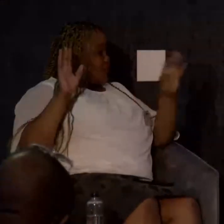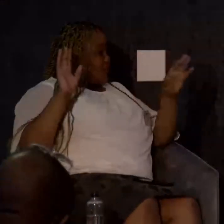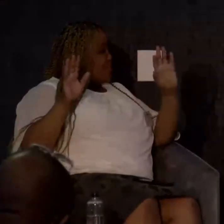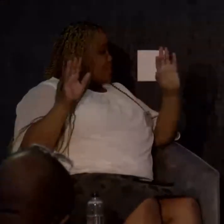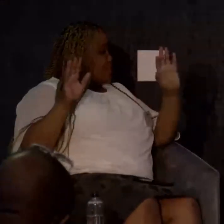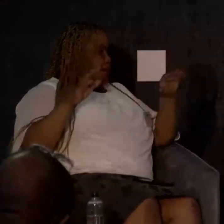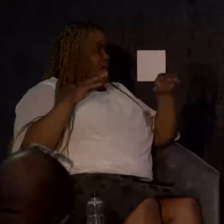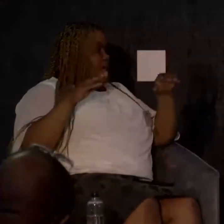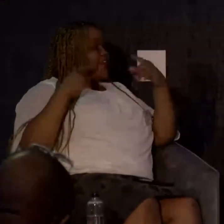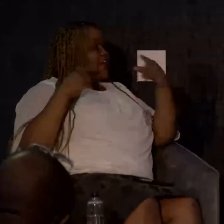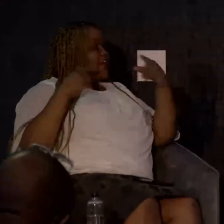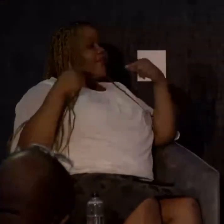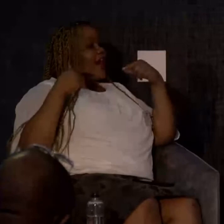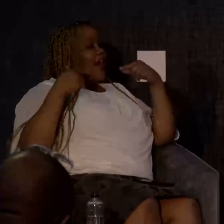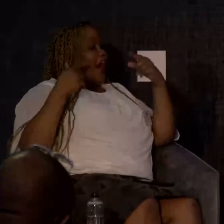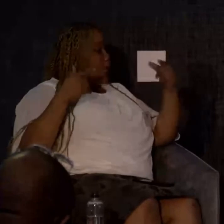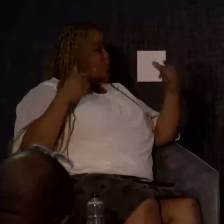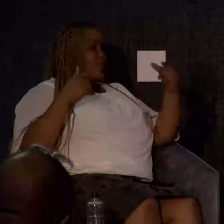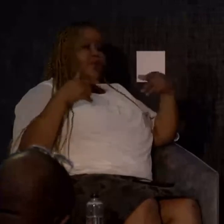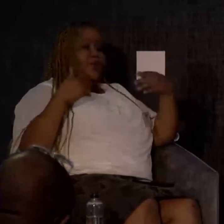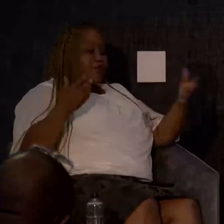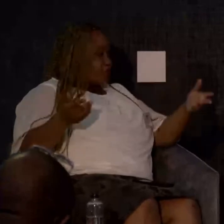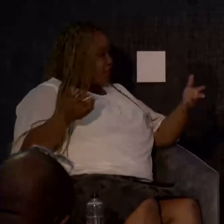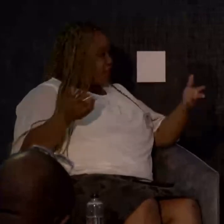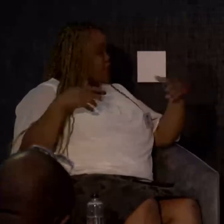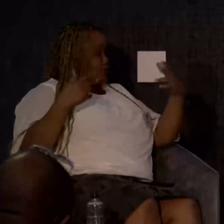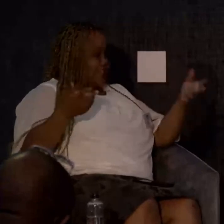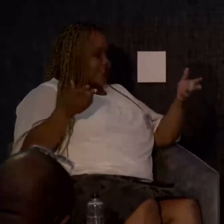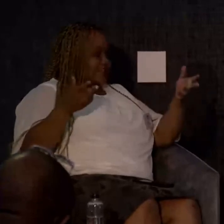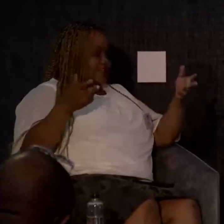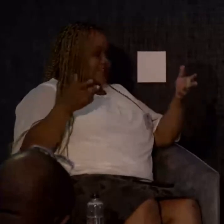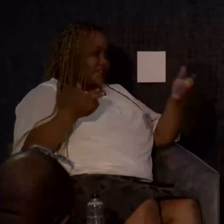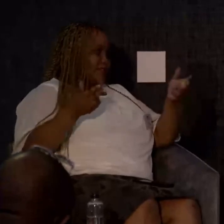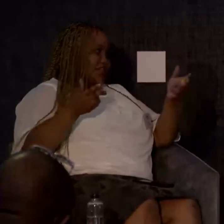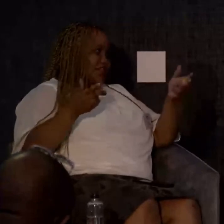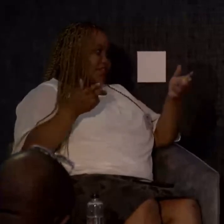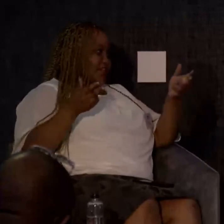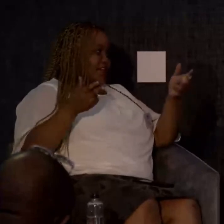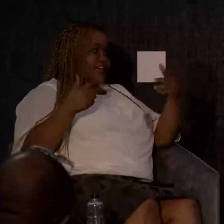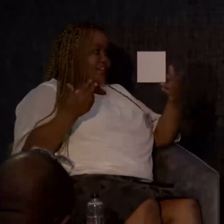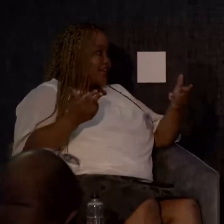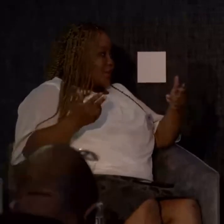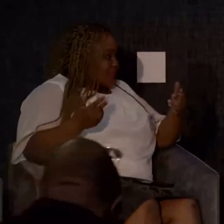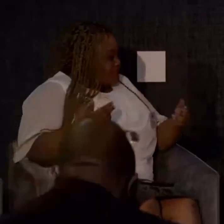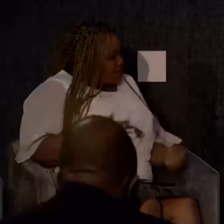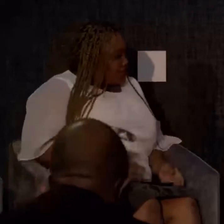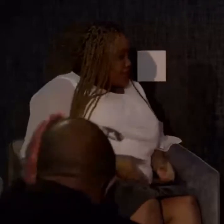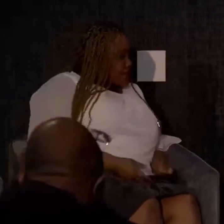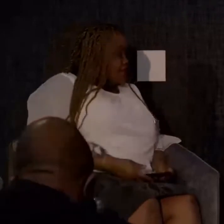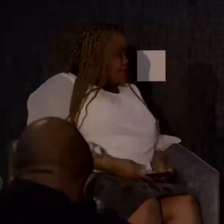structure partnerships work, and think of how it could work, because we've tried it, we've tested it, it doesn't work. It's just getting